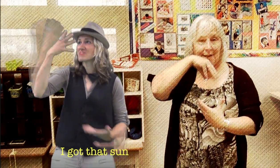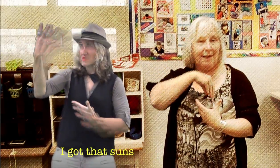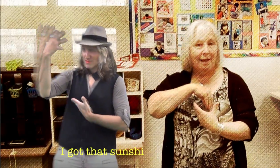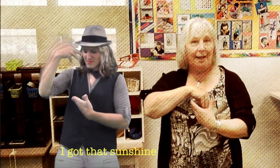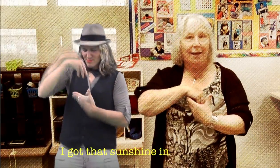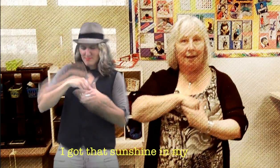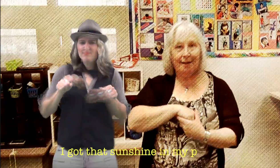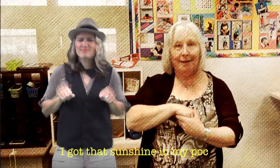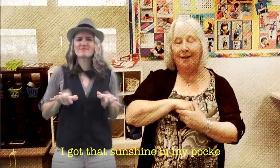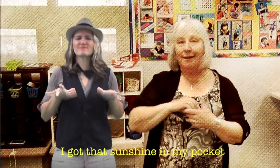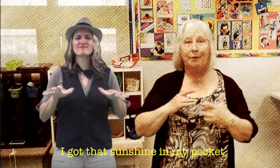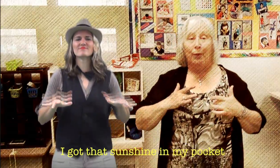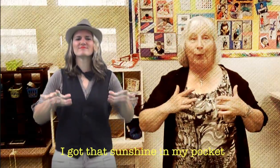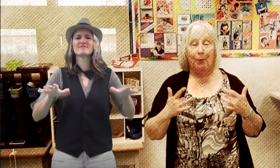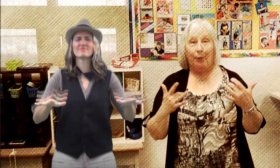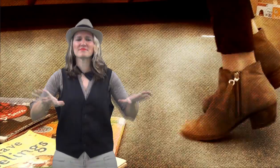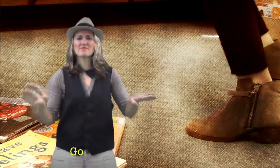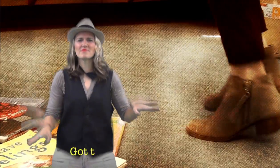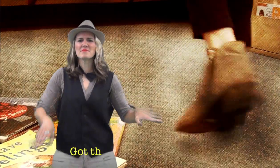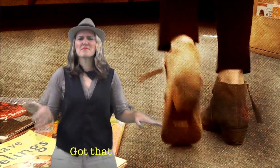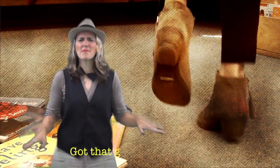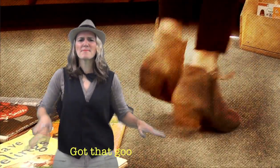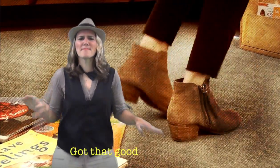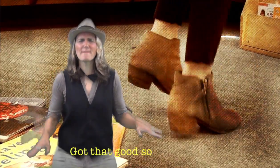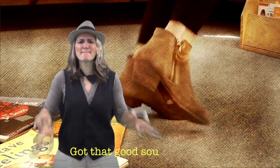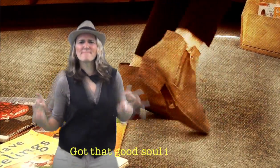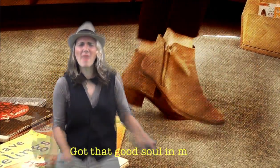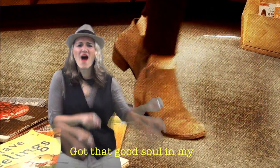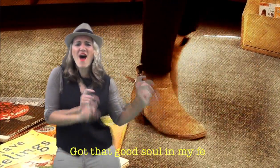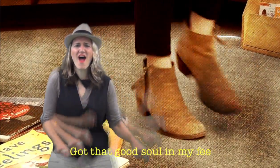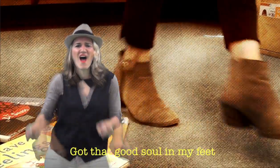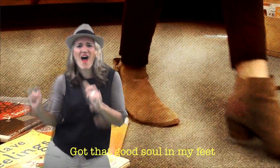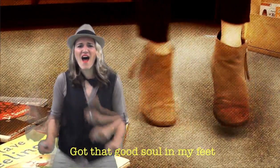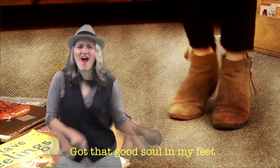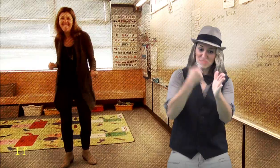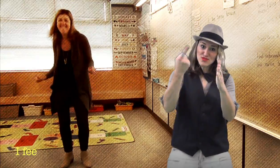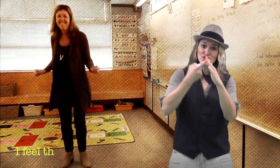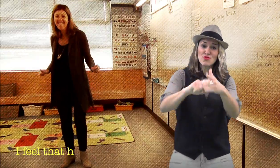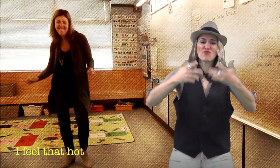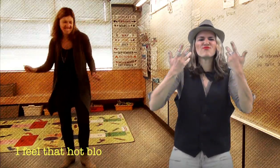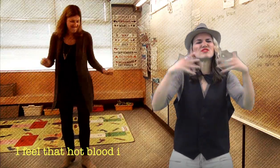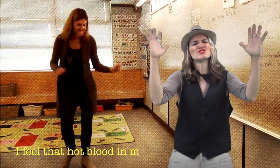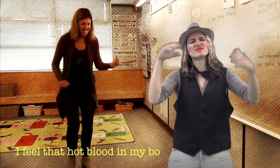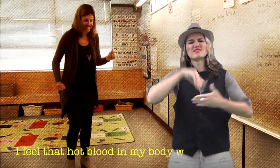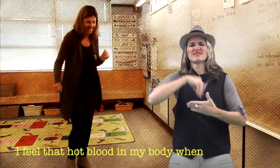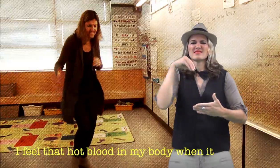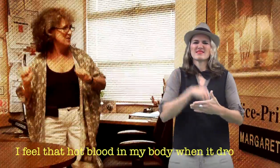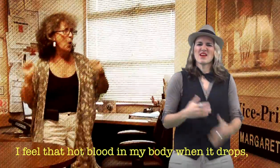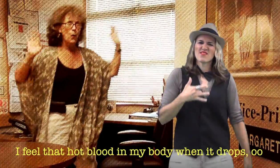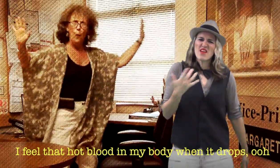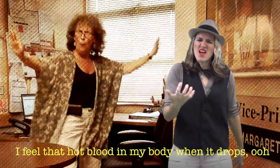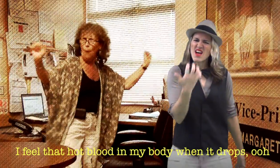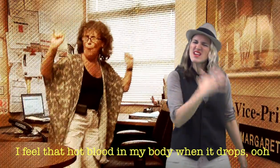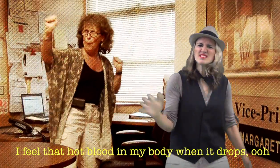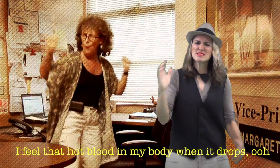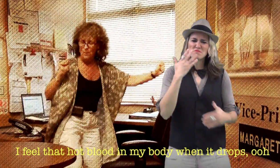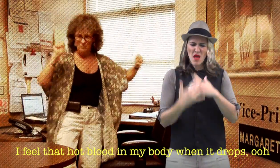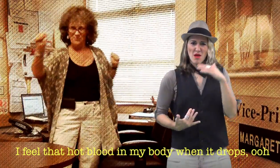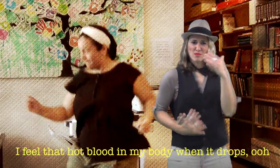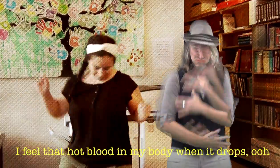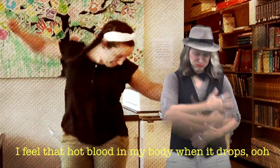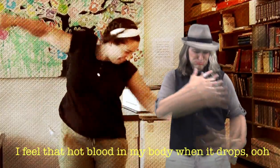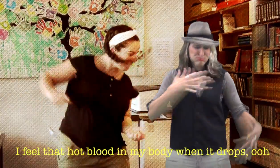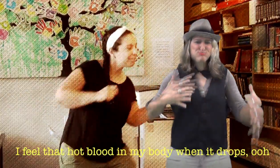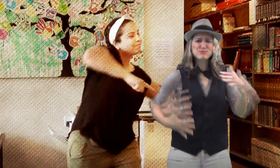I got that sunshine in my pocket, got that good soul in my feet. I feel that hot blood in my body when it